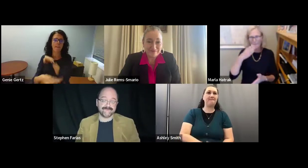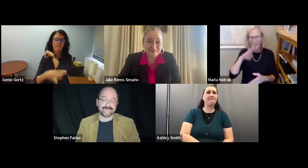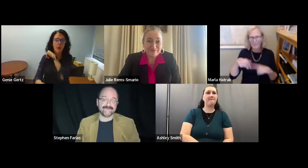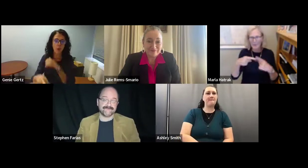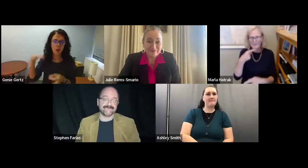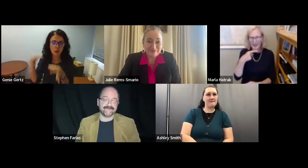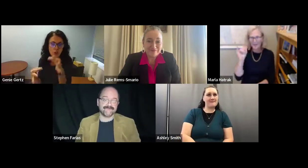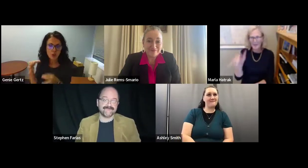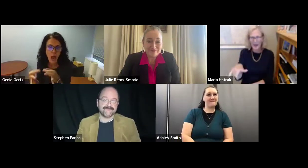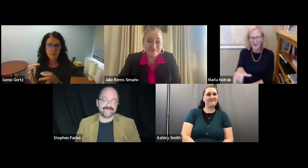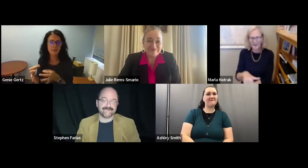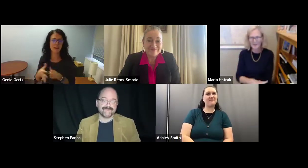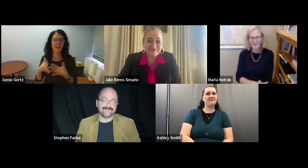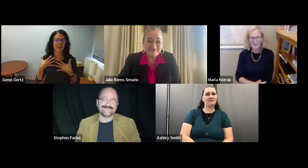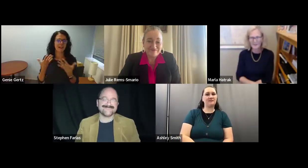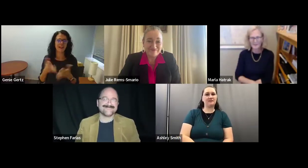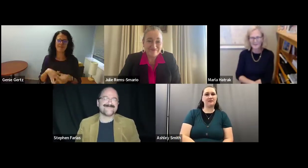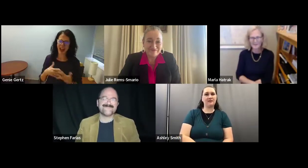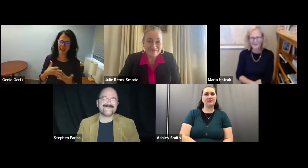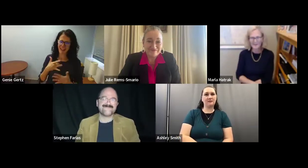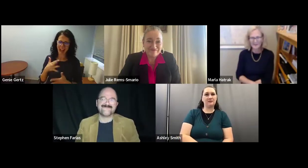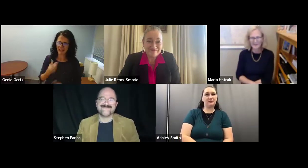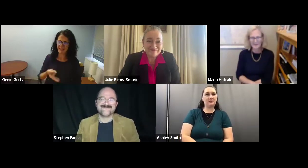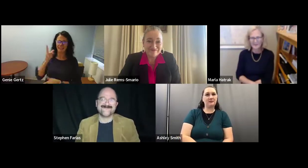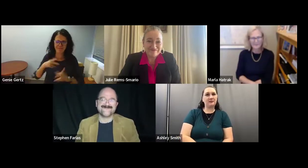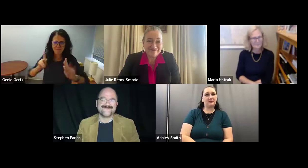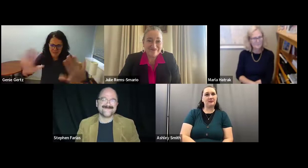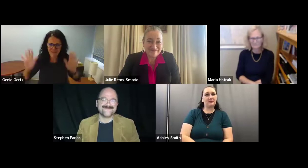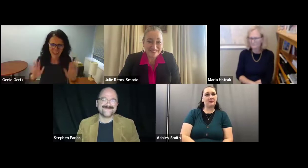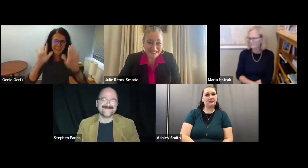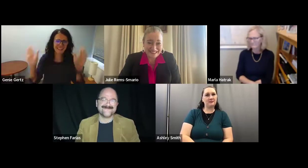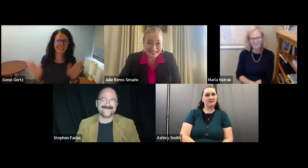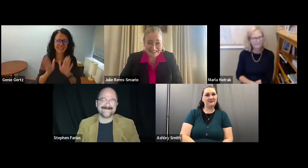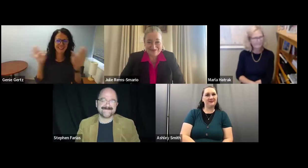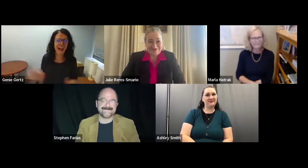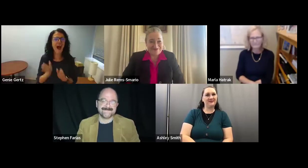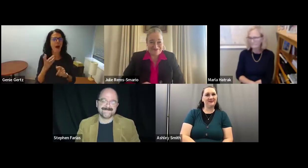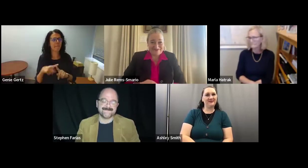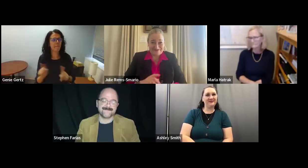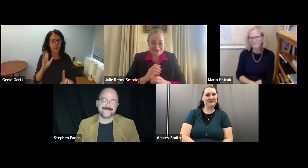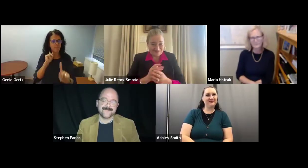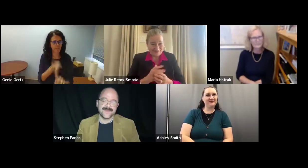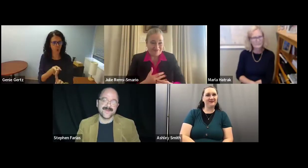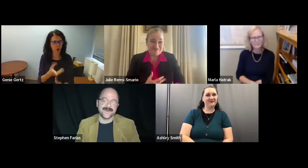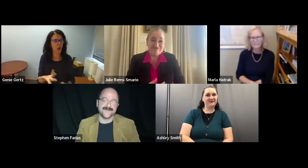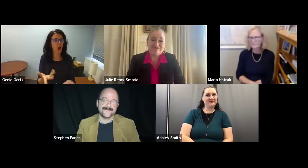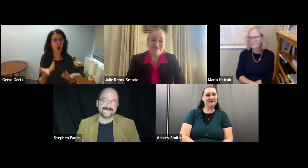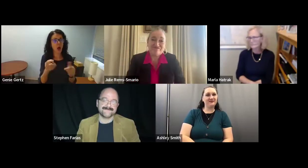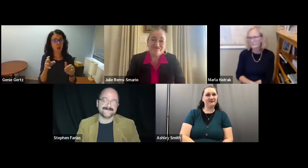choices. We have stupid judgments. We have stupid choices. I mean, I don't want to be insulting. I don't want to go off on the far